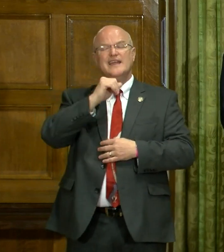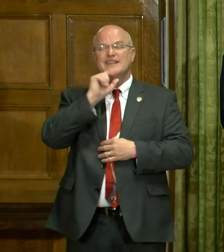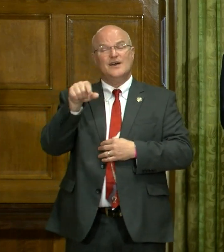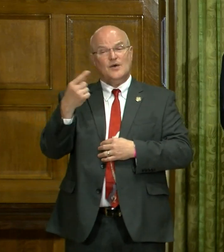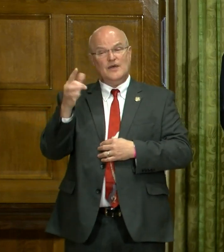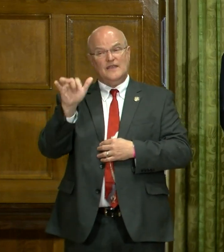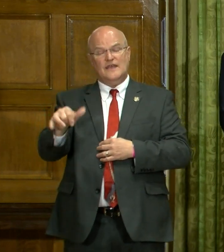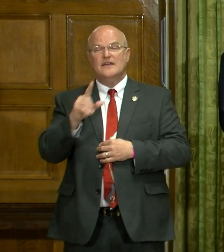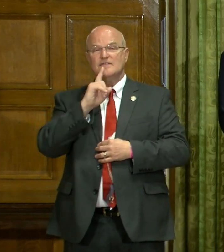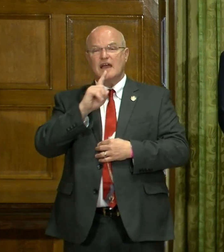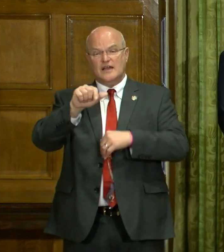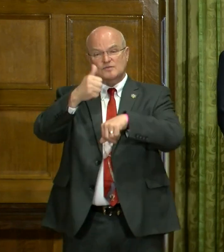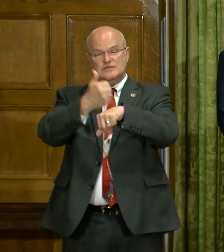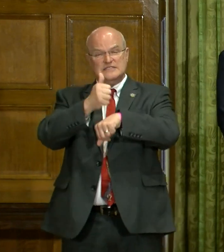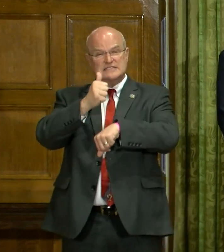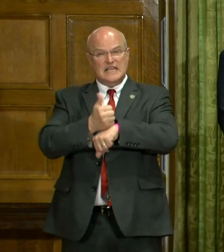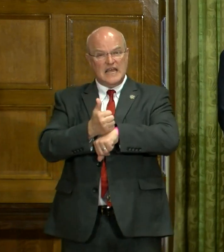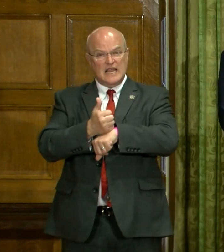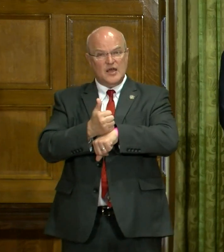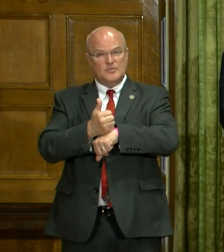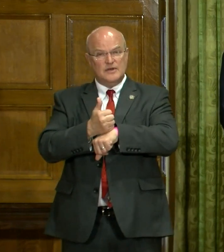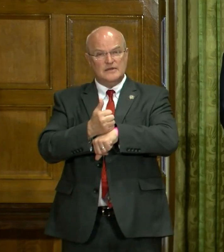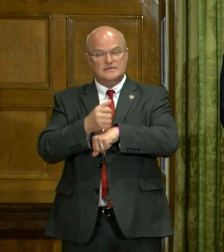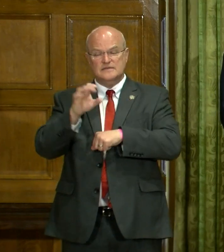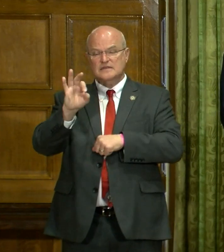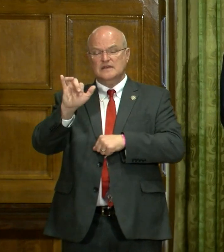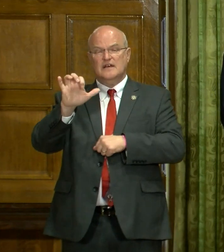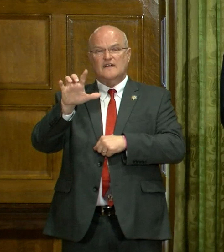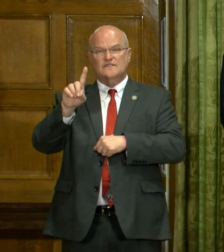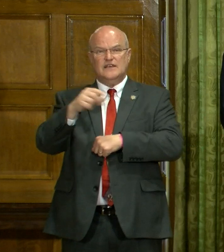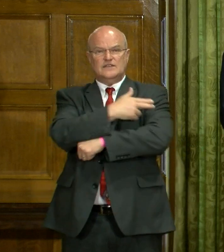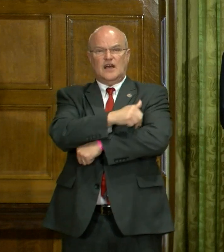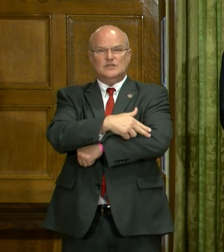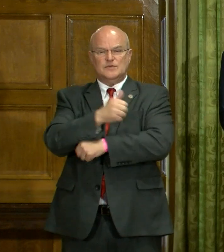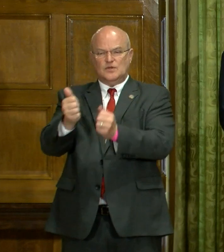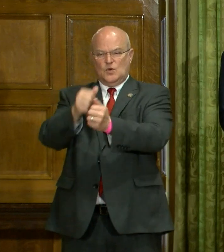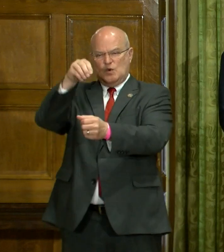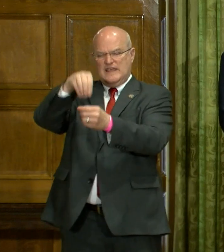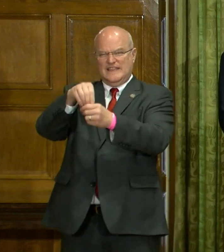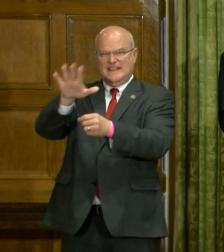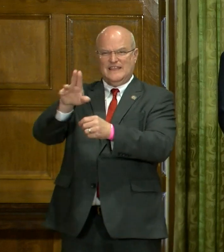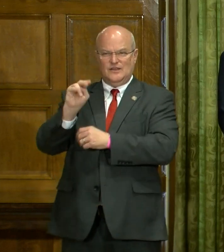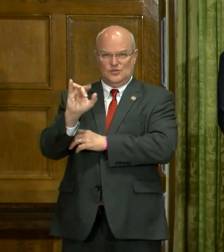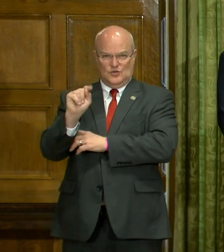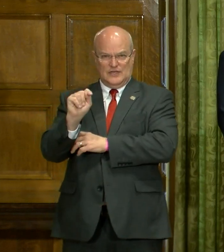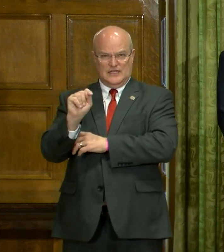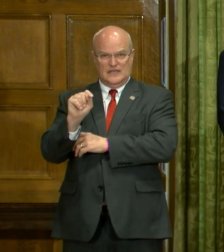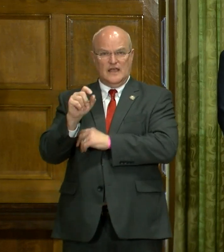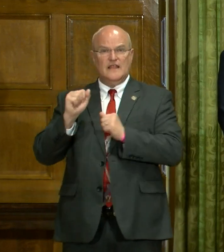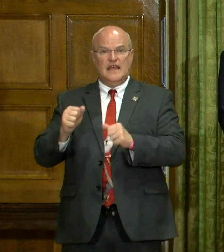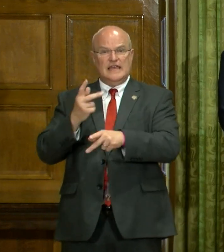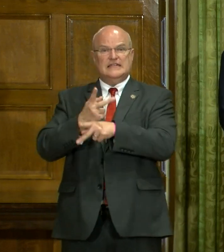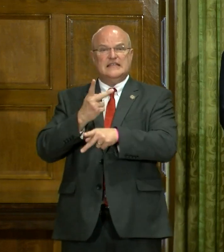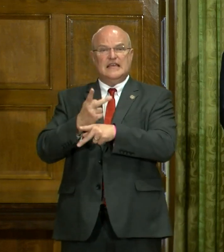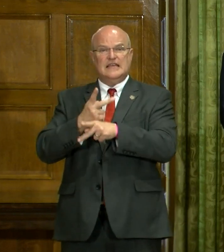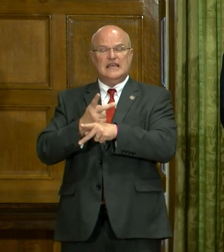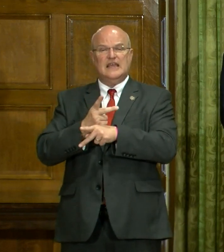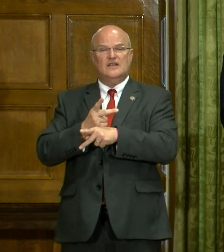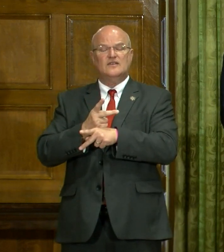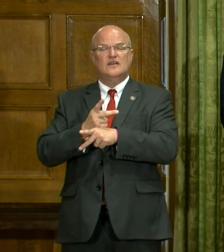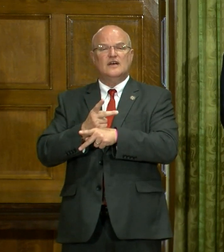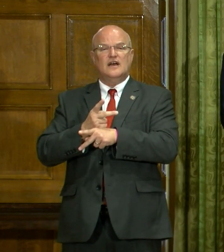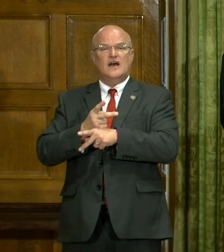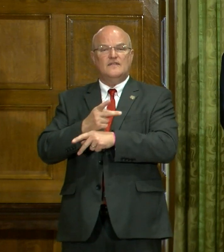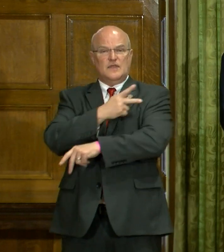not only that, they've actually set up a field hospital within their unit so that they can take care of the lower